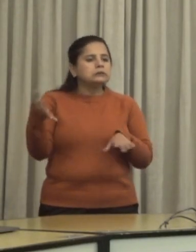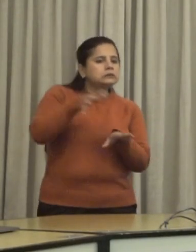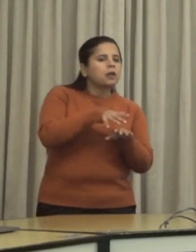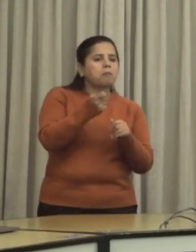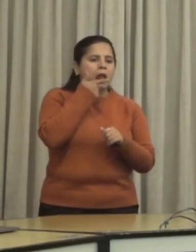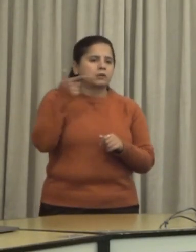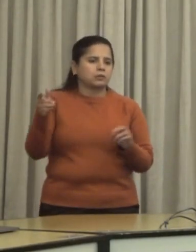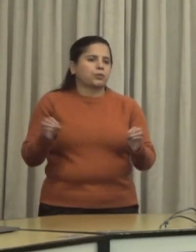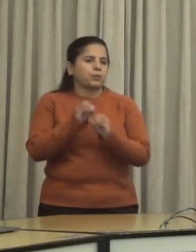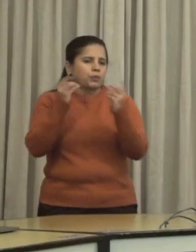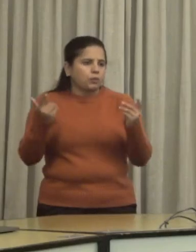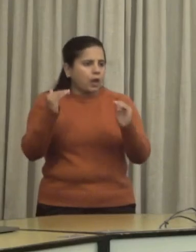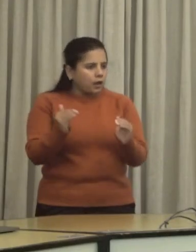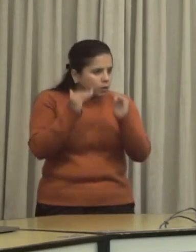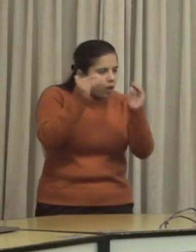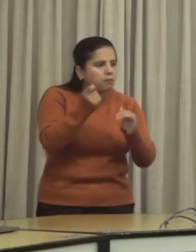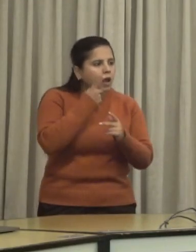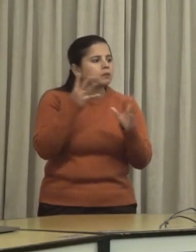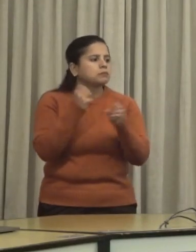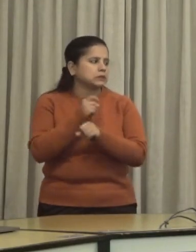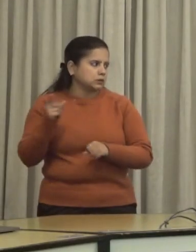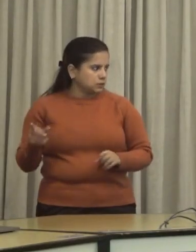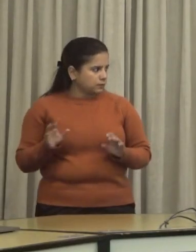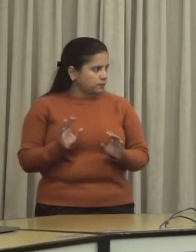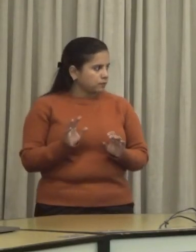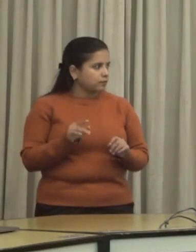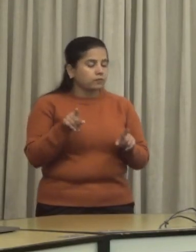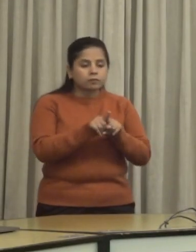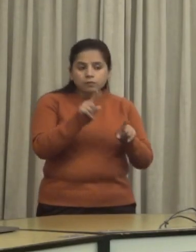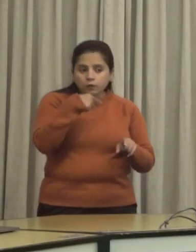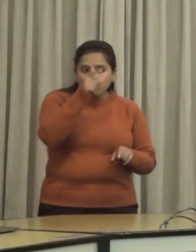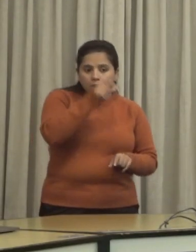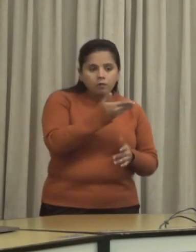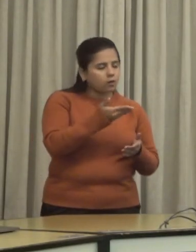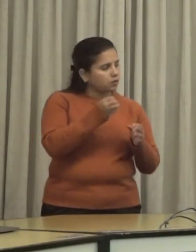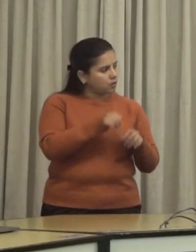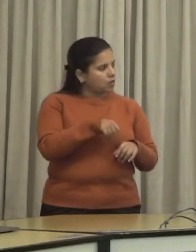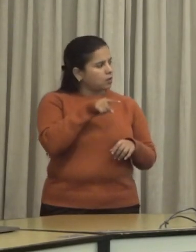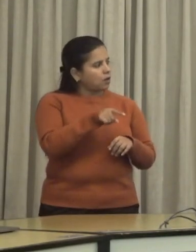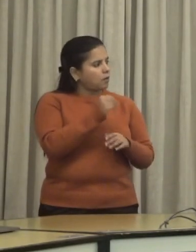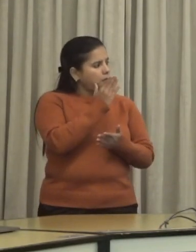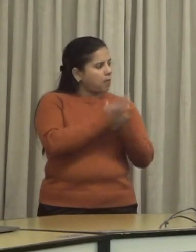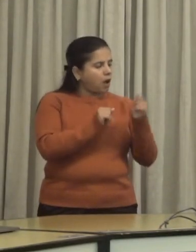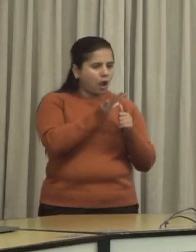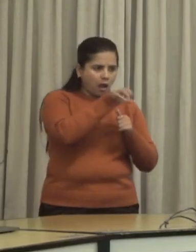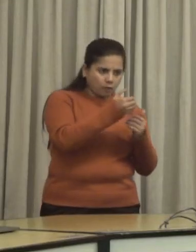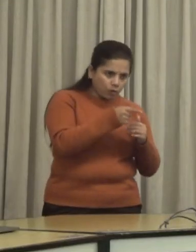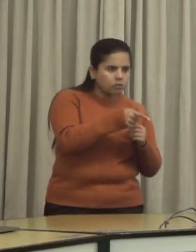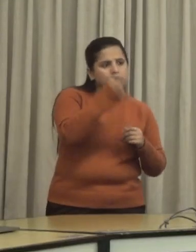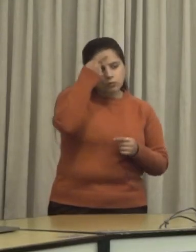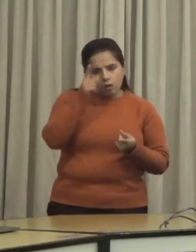medicine, by advances in medicine, and even those who can only partially access it are affected by